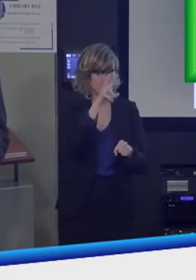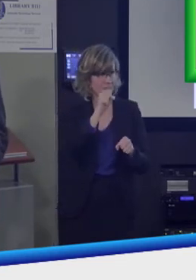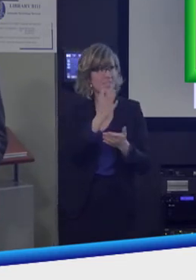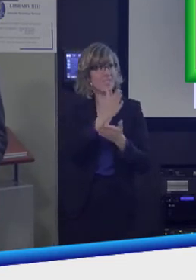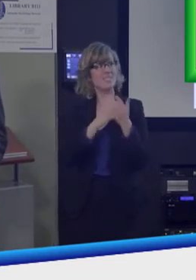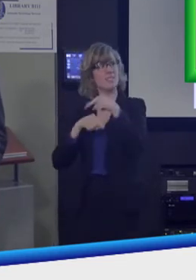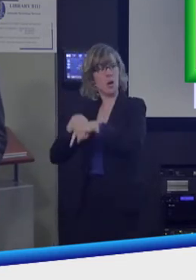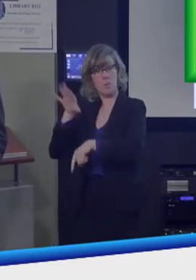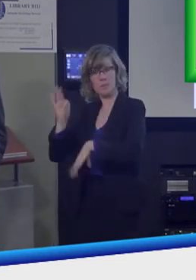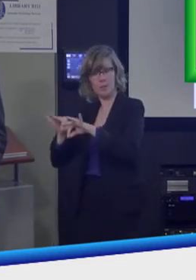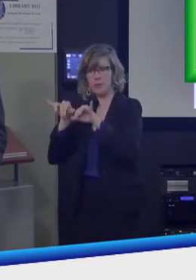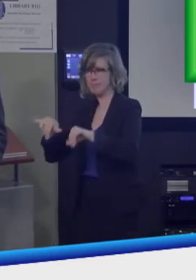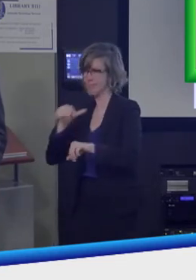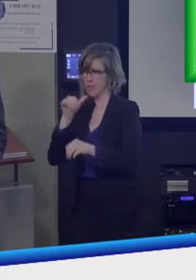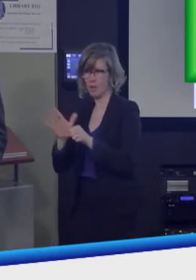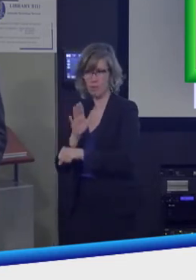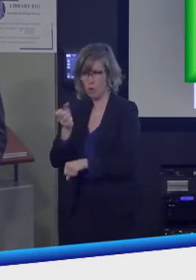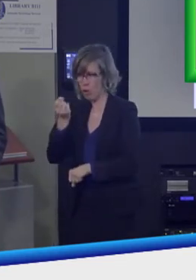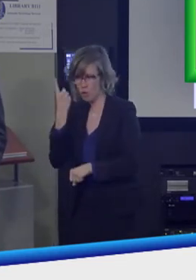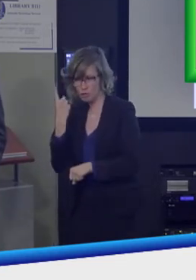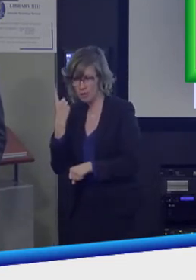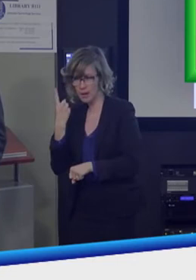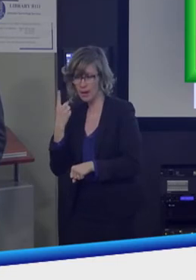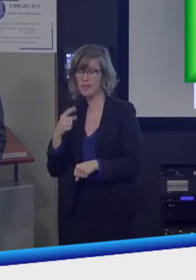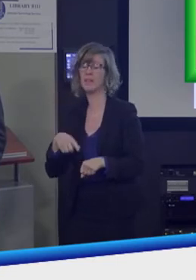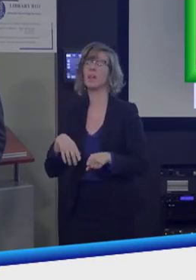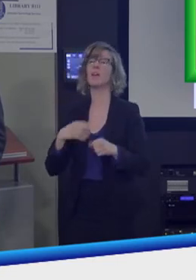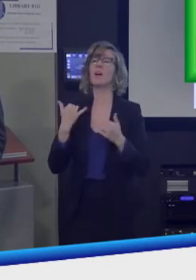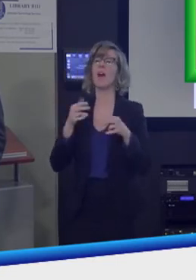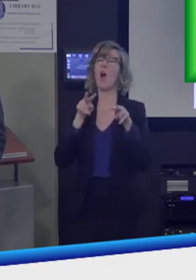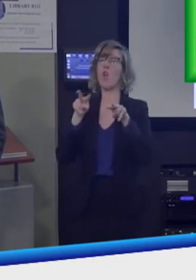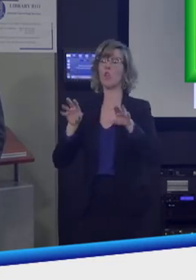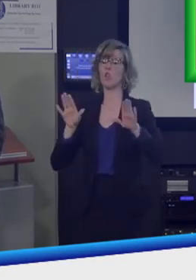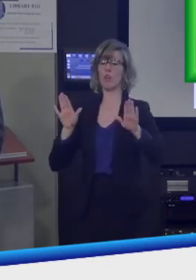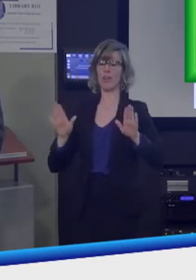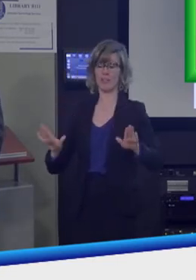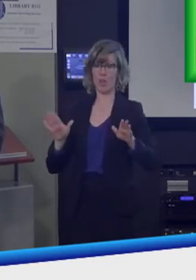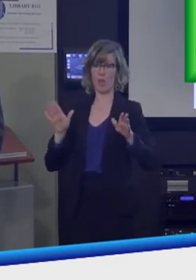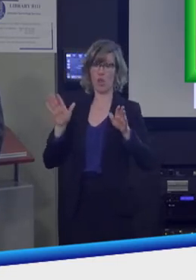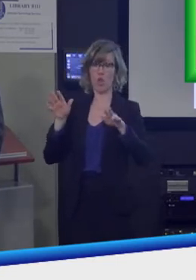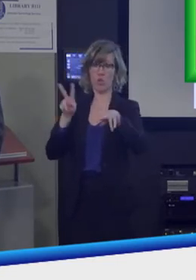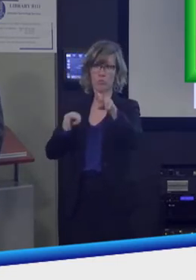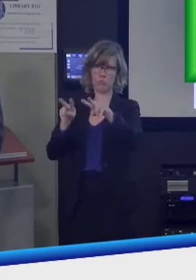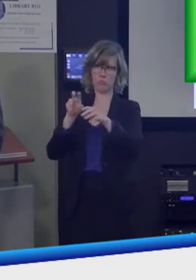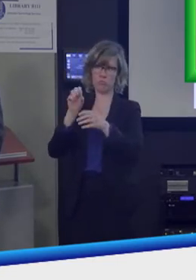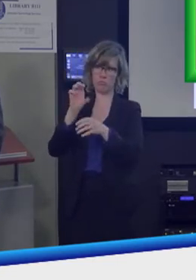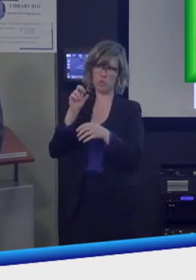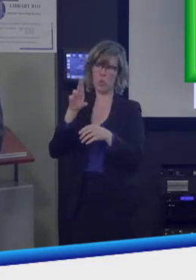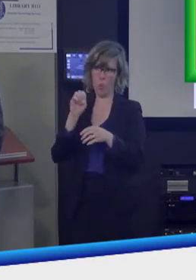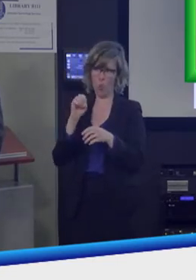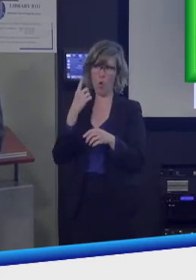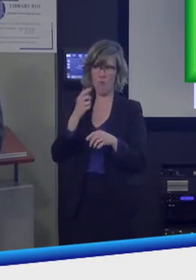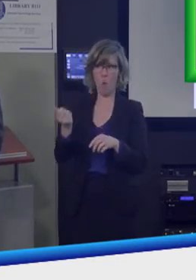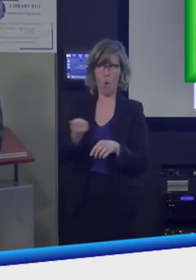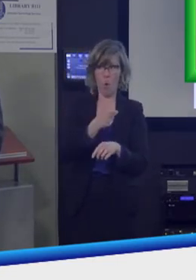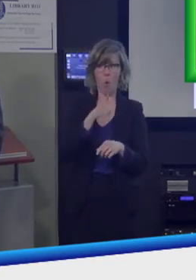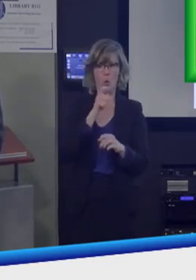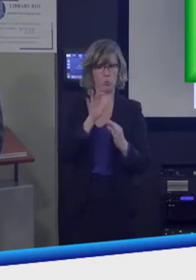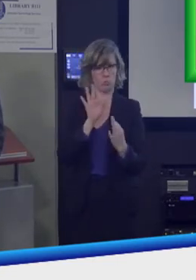in discovery. And if we look at the poster evaluation scores of all the kids who became